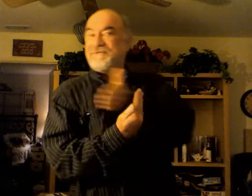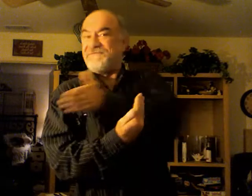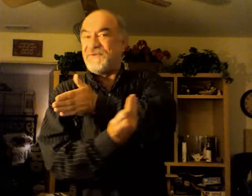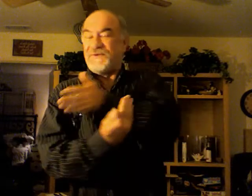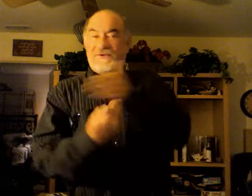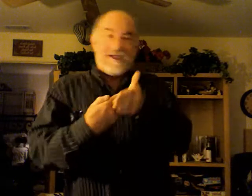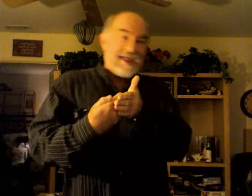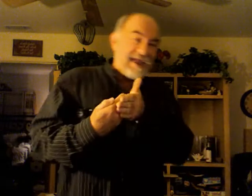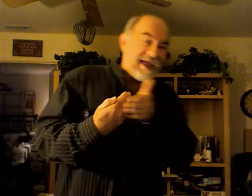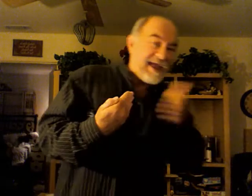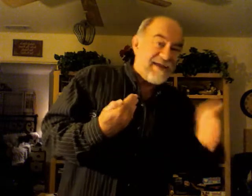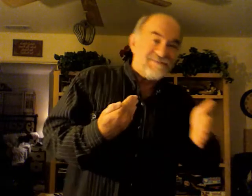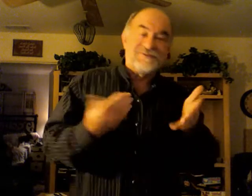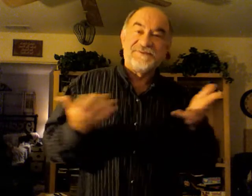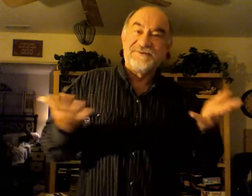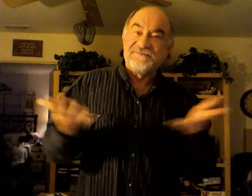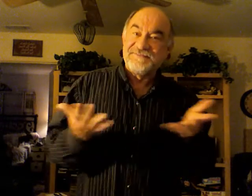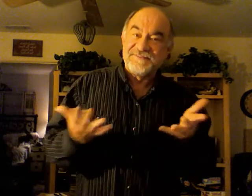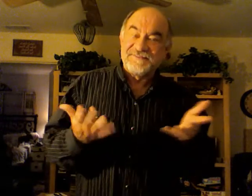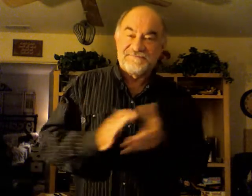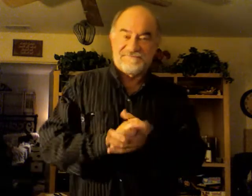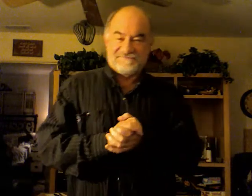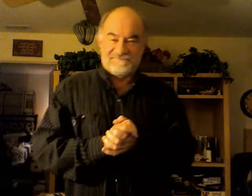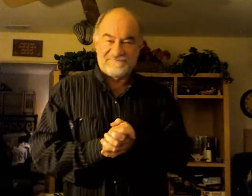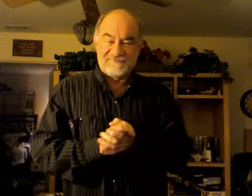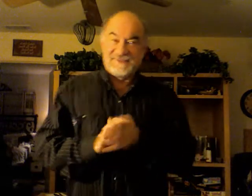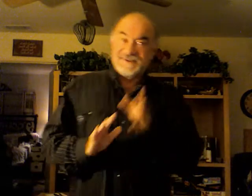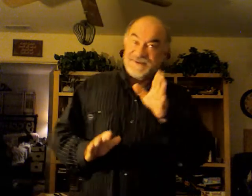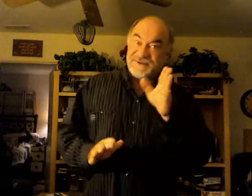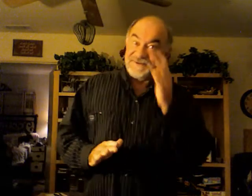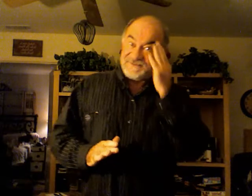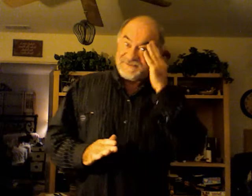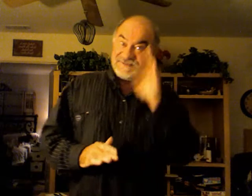joke. A before and after kind of a joke.